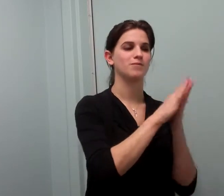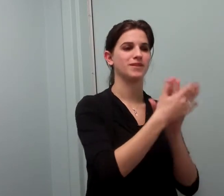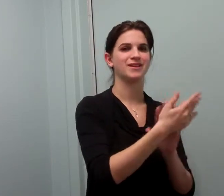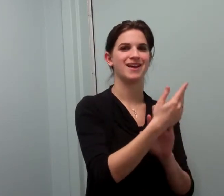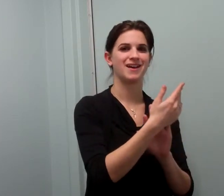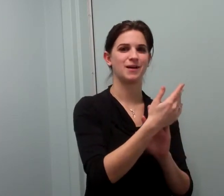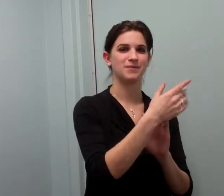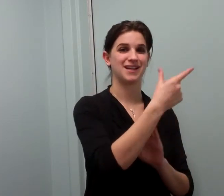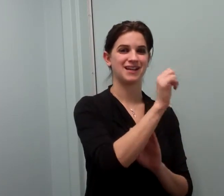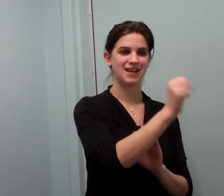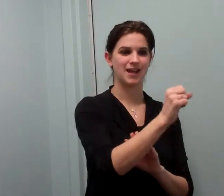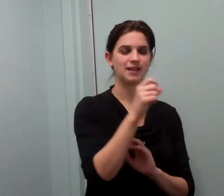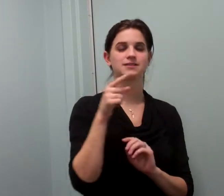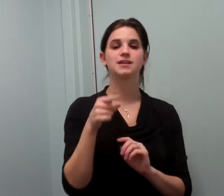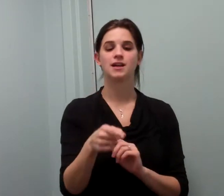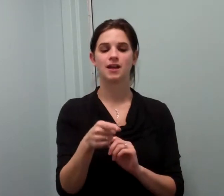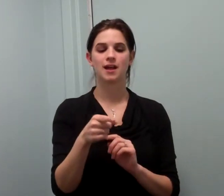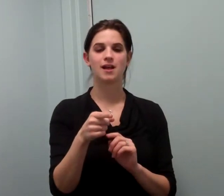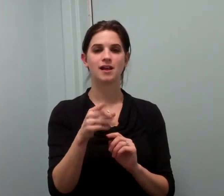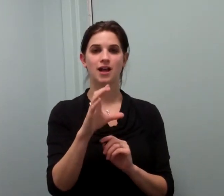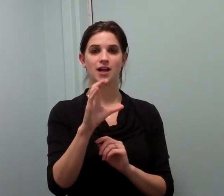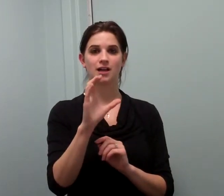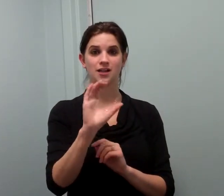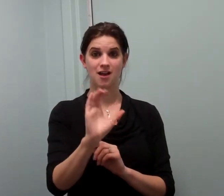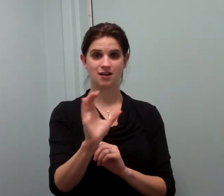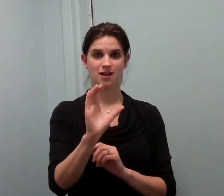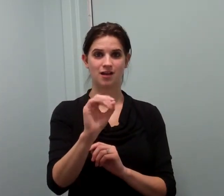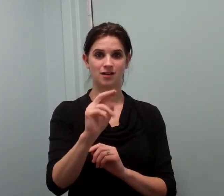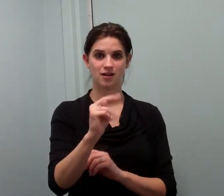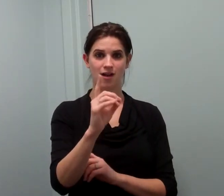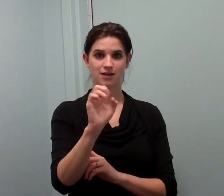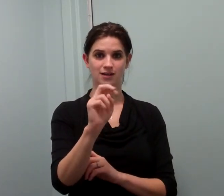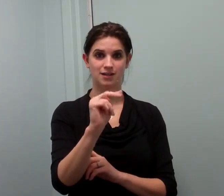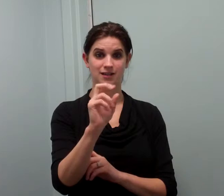the gaseous form and convert that into water in the liquid form.